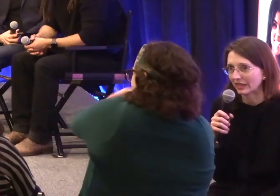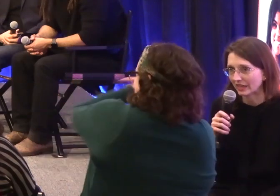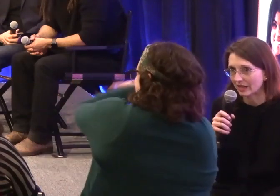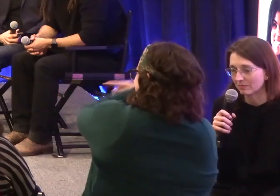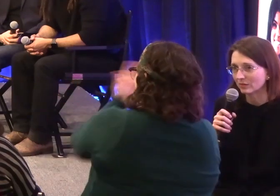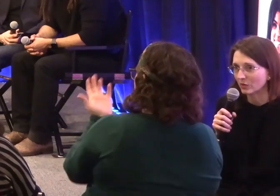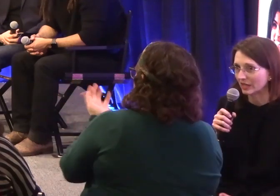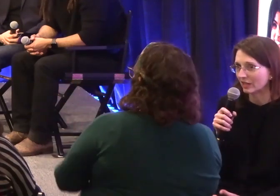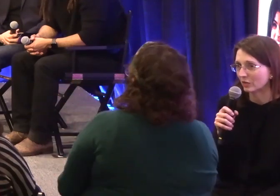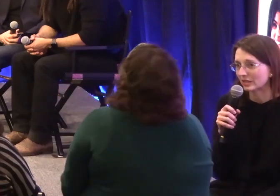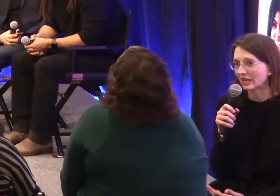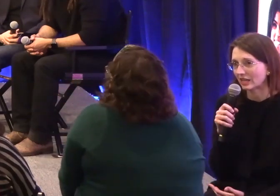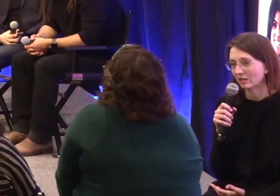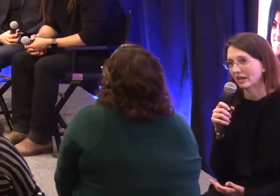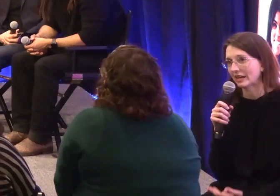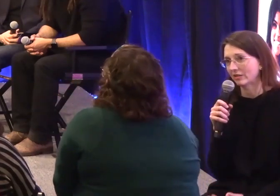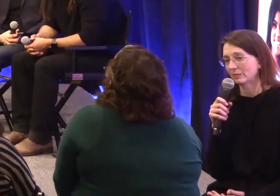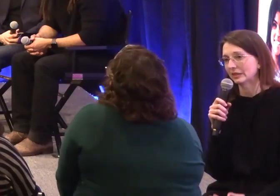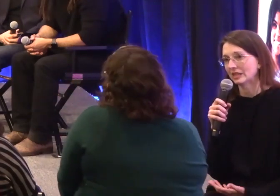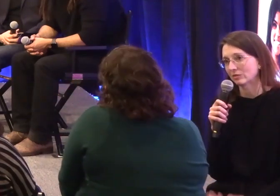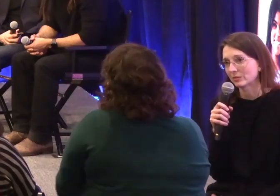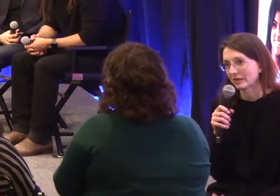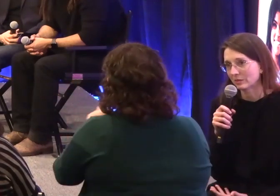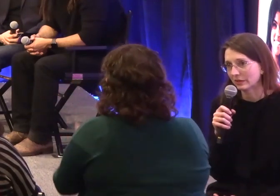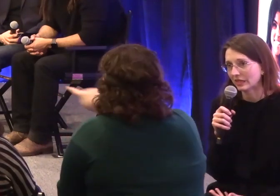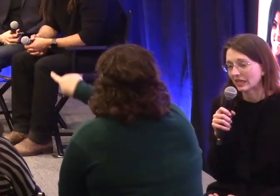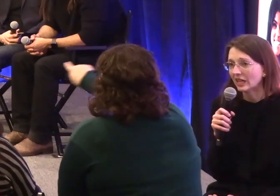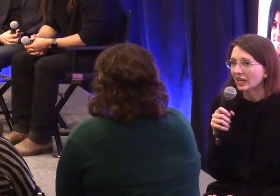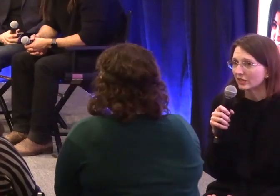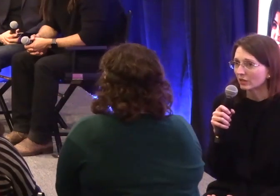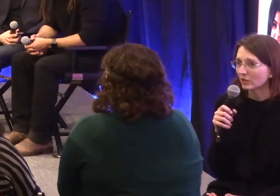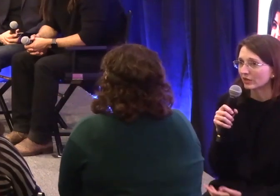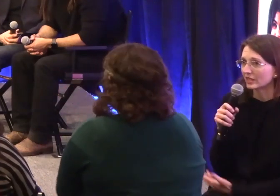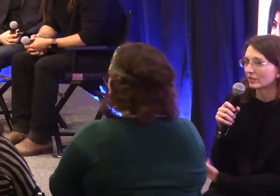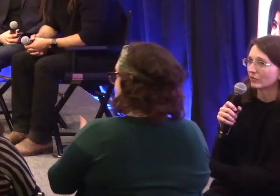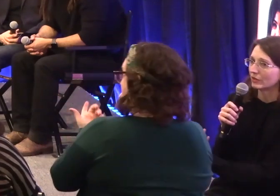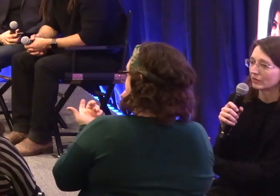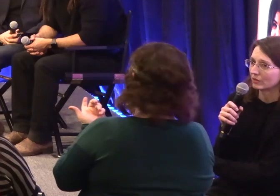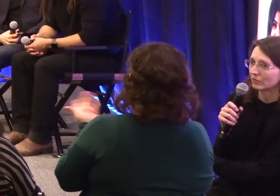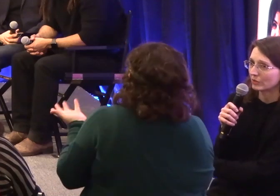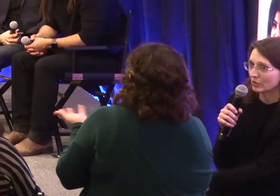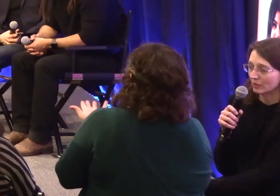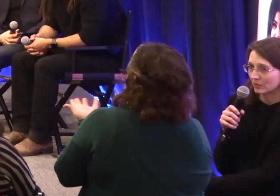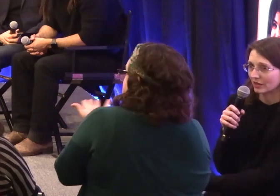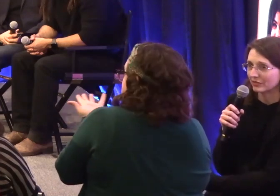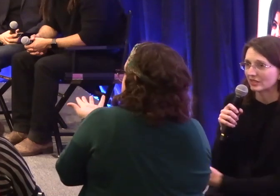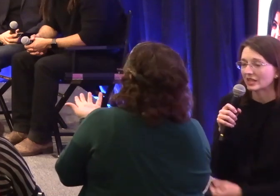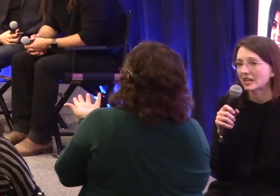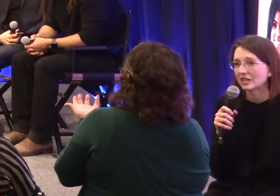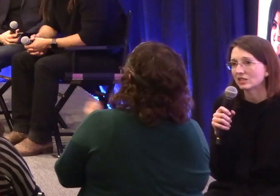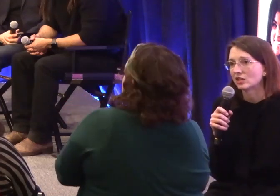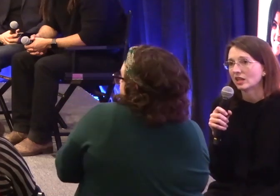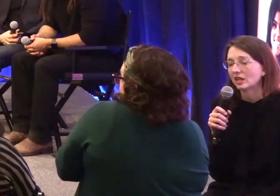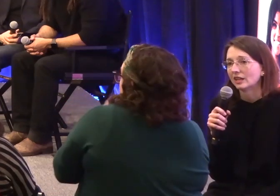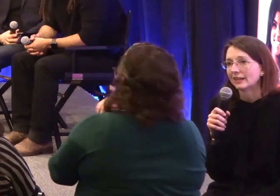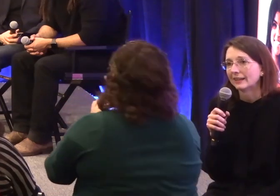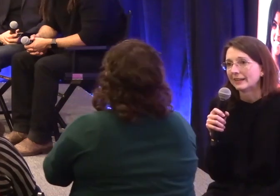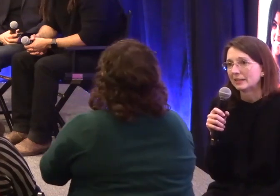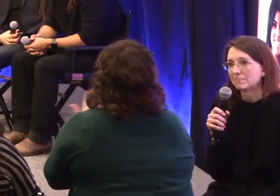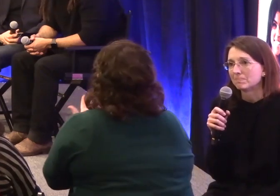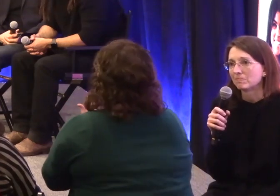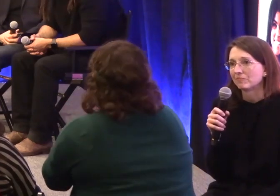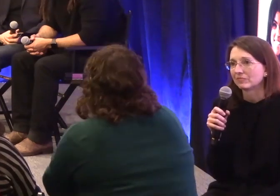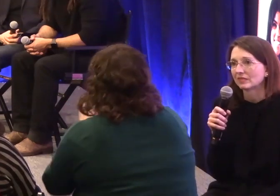pointing and a blame game going on, and no one's taking accountability and responsibility. So I'm curious for you up there on the stage,